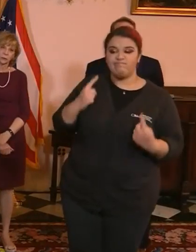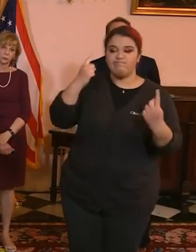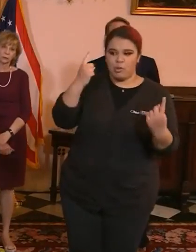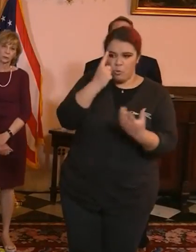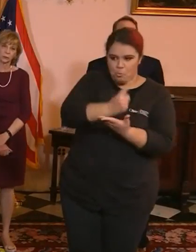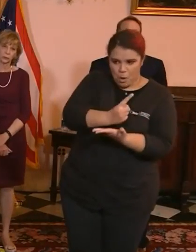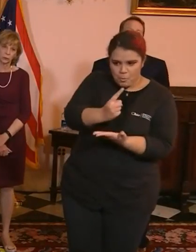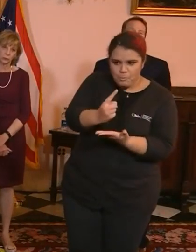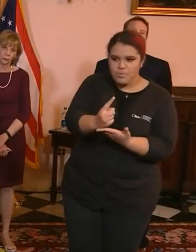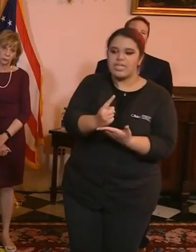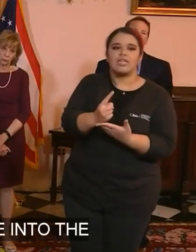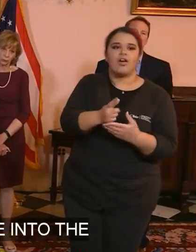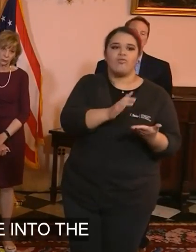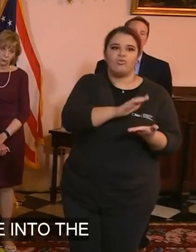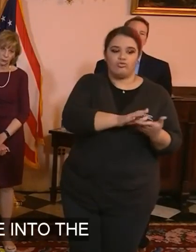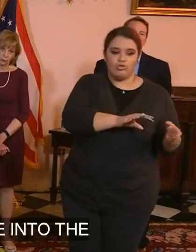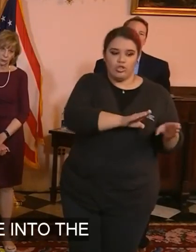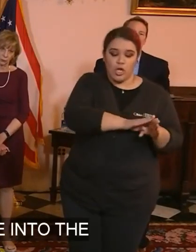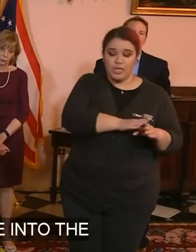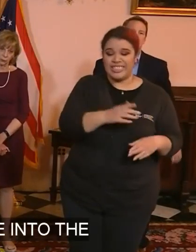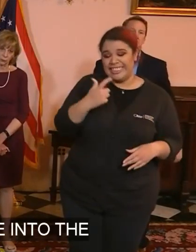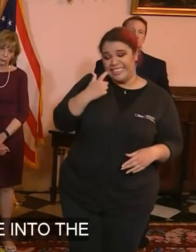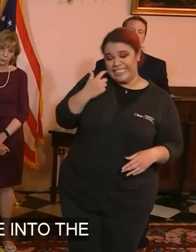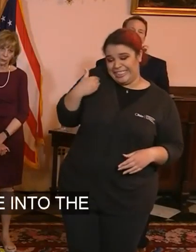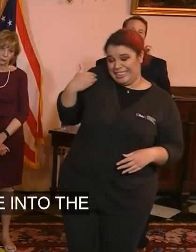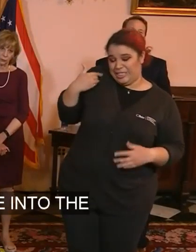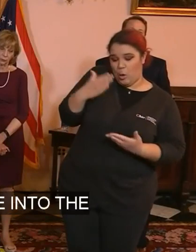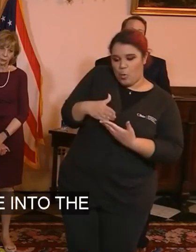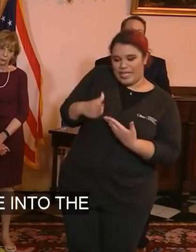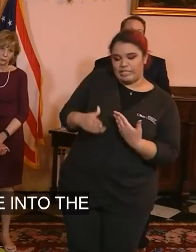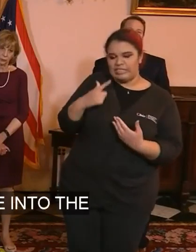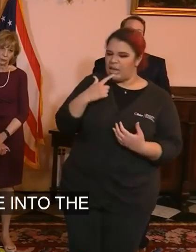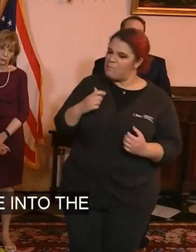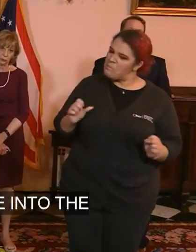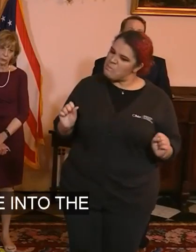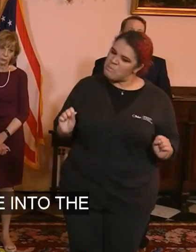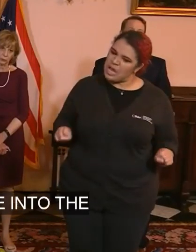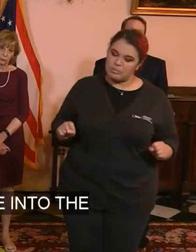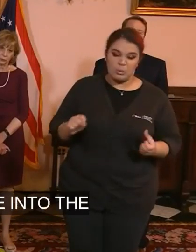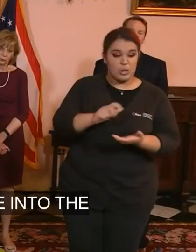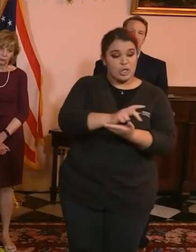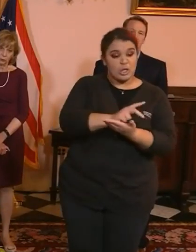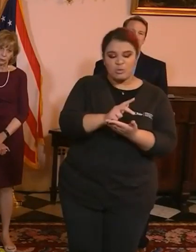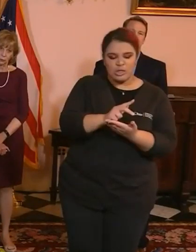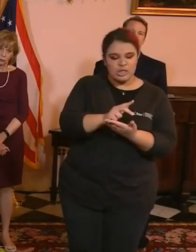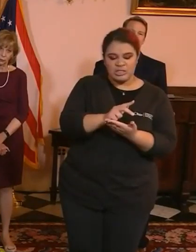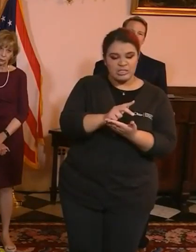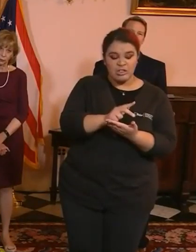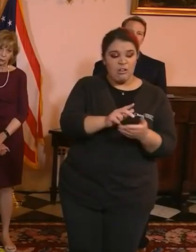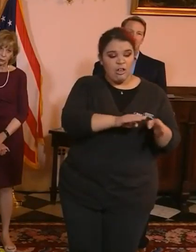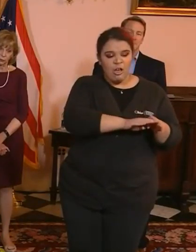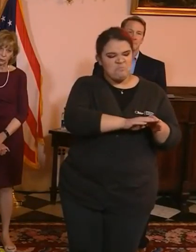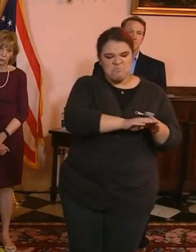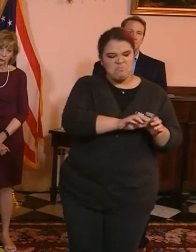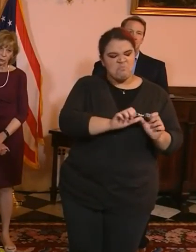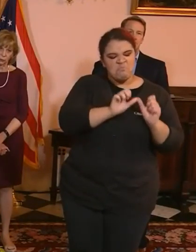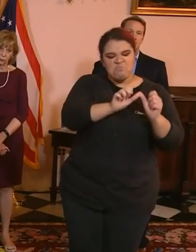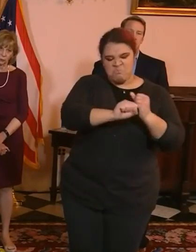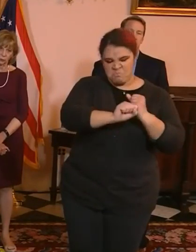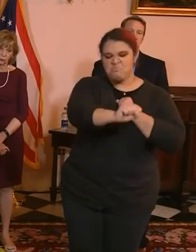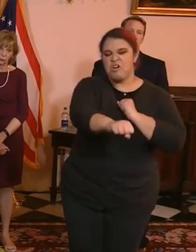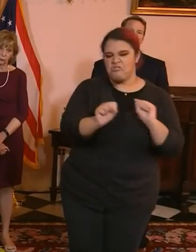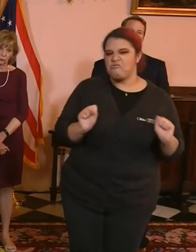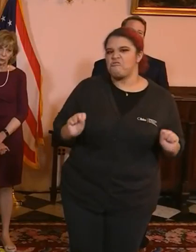it plain over the weekend that this could extend beyond the 3 weeks. And I'm wondering, at this point in time, as much as you're able, can you talk